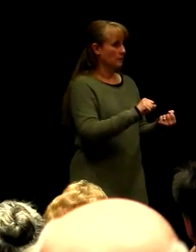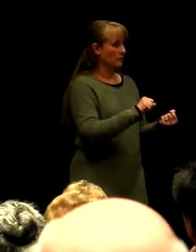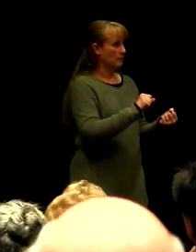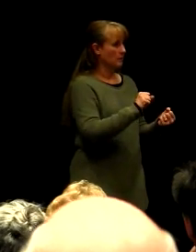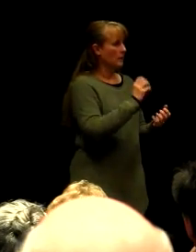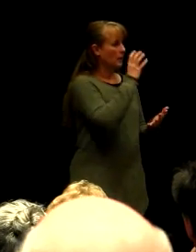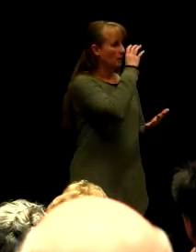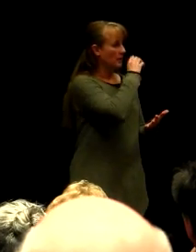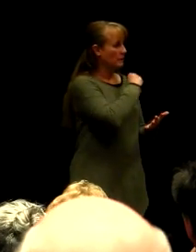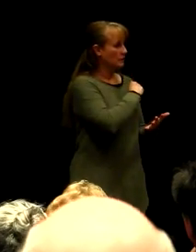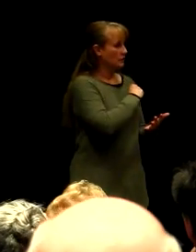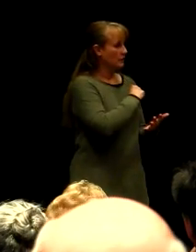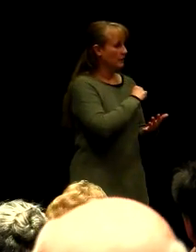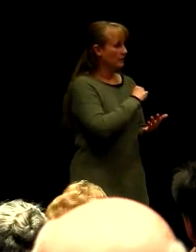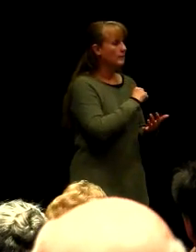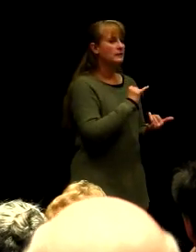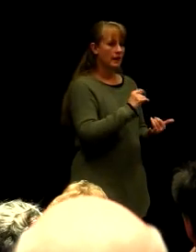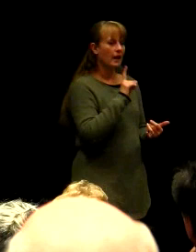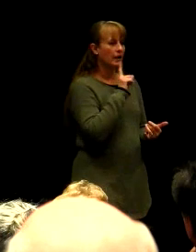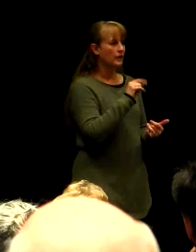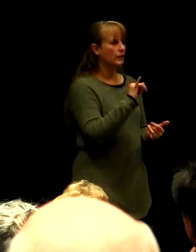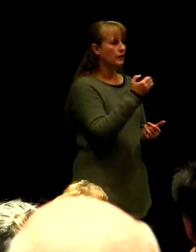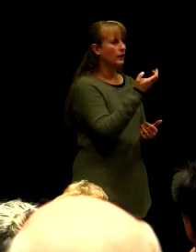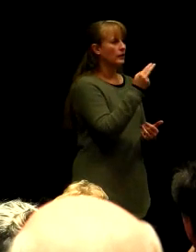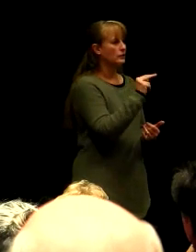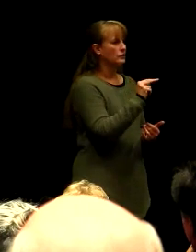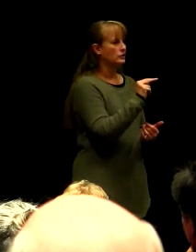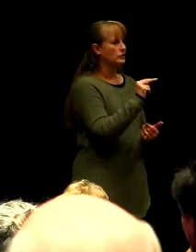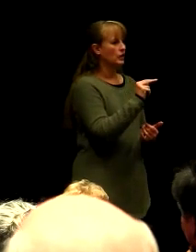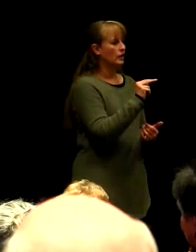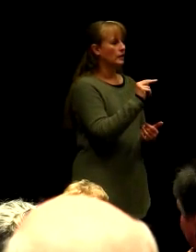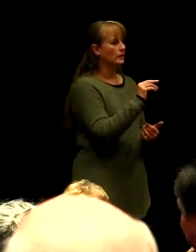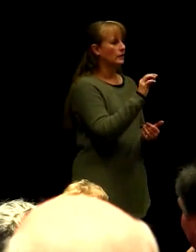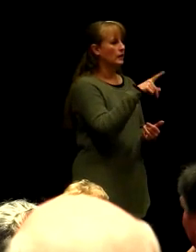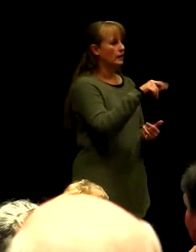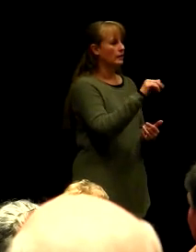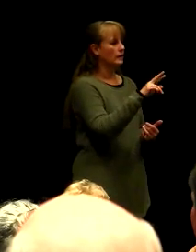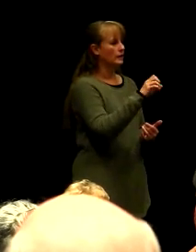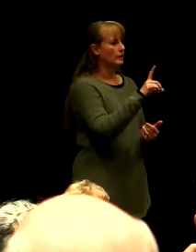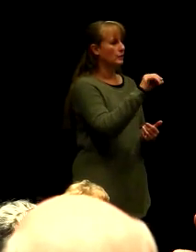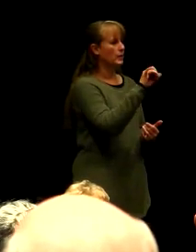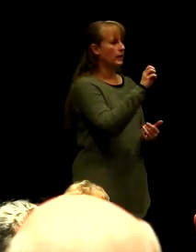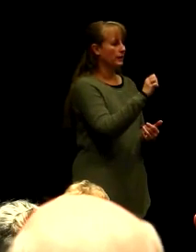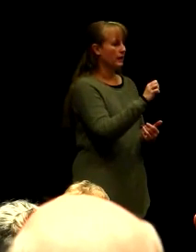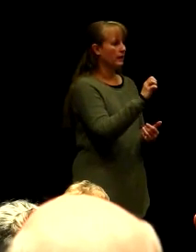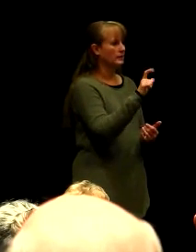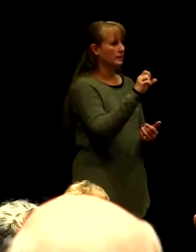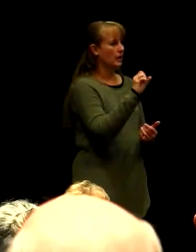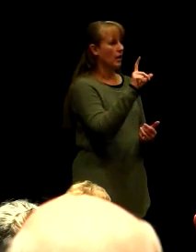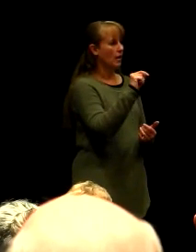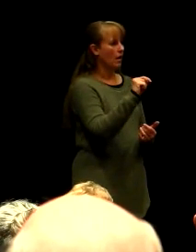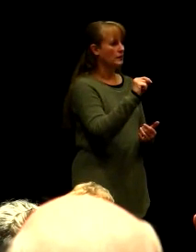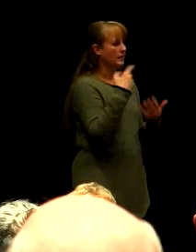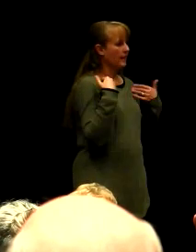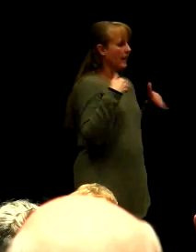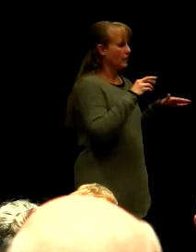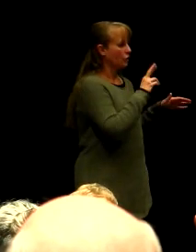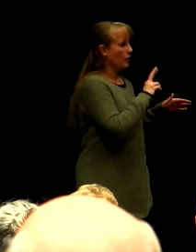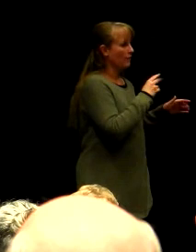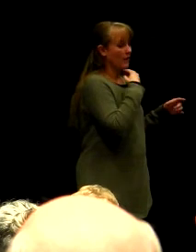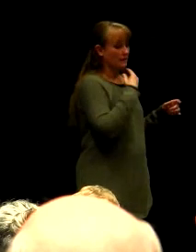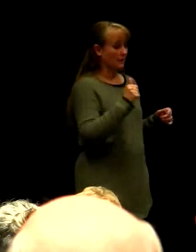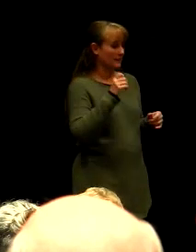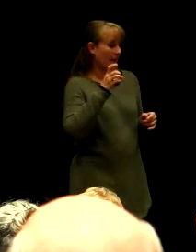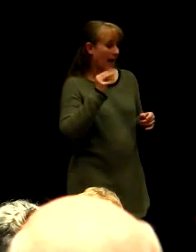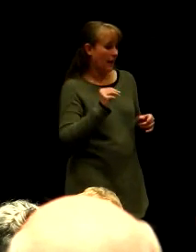mystery. I do. In John Milton's Paradise Lost, angel Raphael tells Adam, who asks all